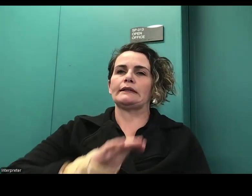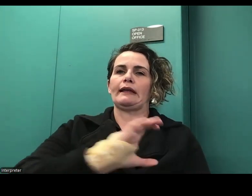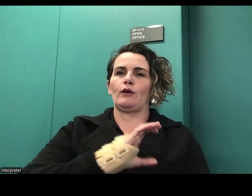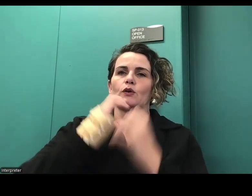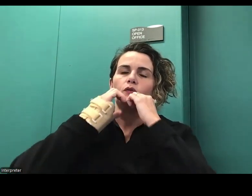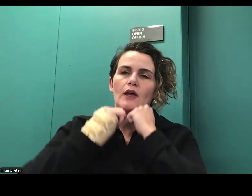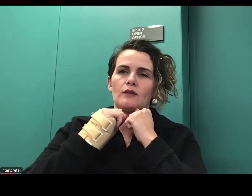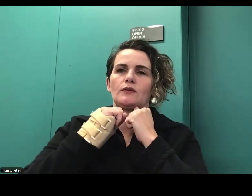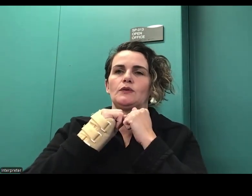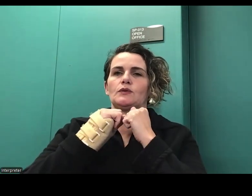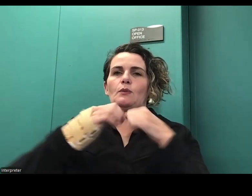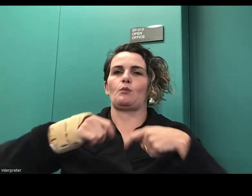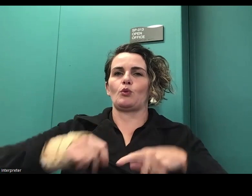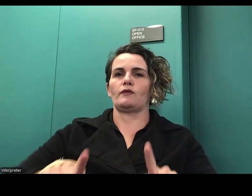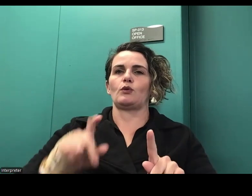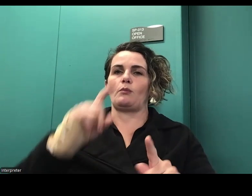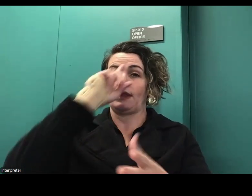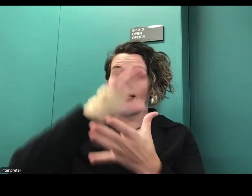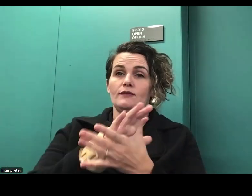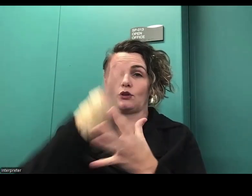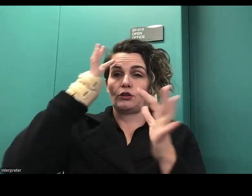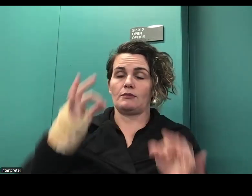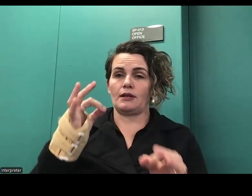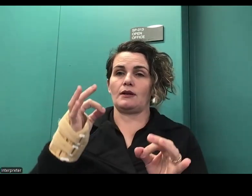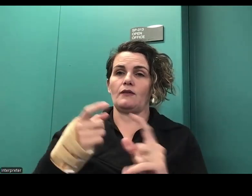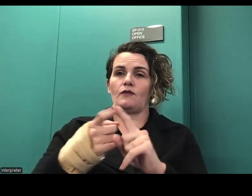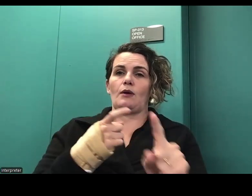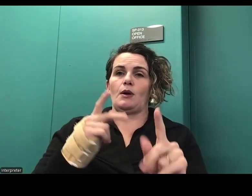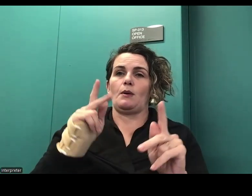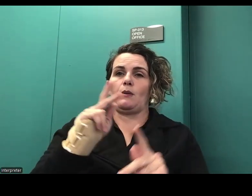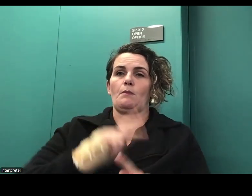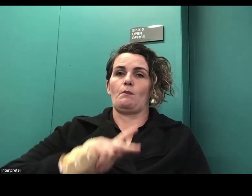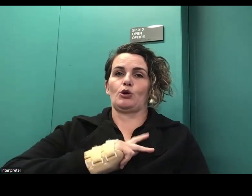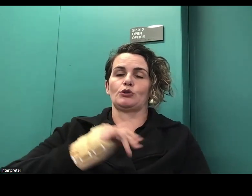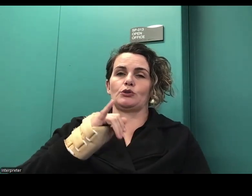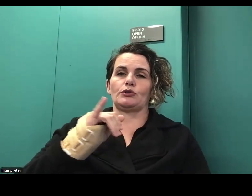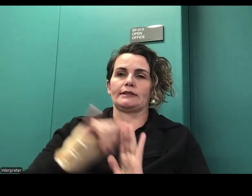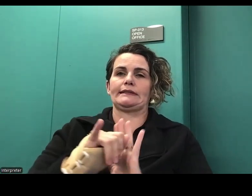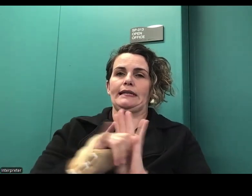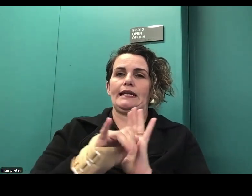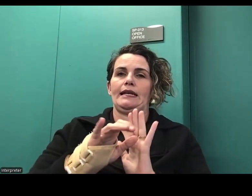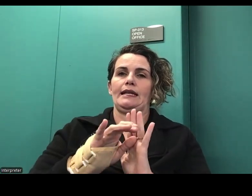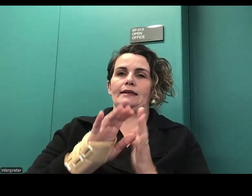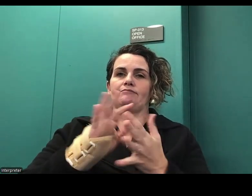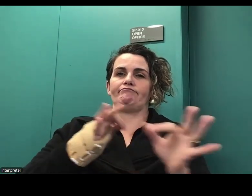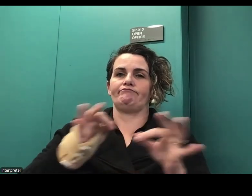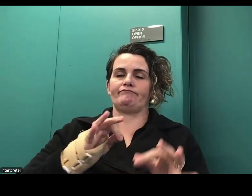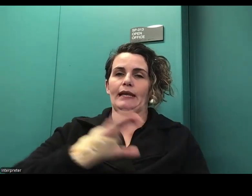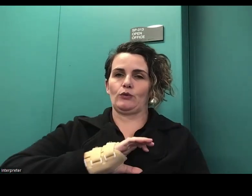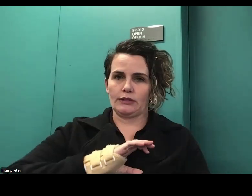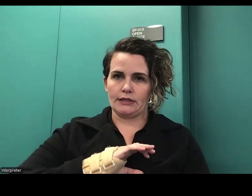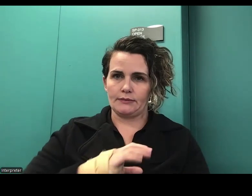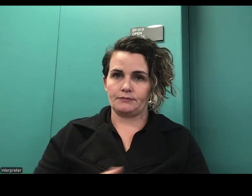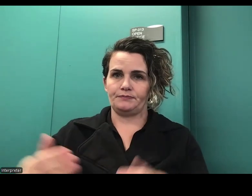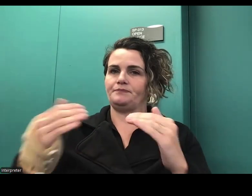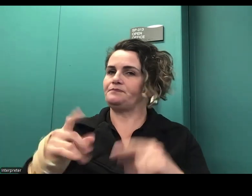Ethical codes, privileges, or beliefs are determined by an individual's personal identity characteristics. Because it's like kind of the same. And then